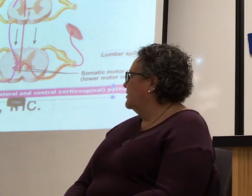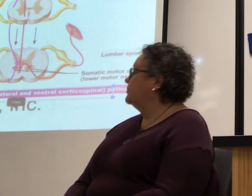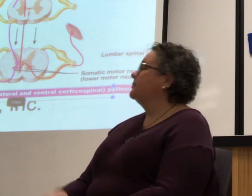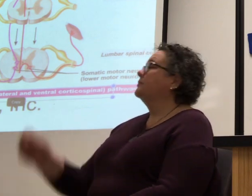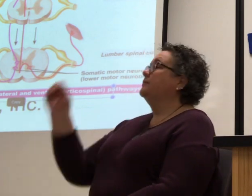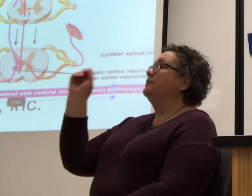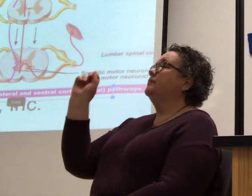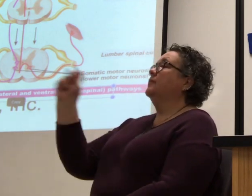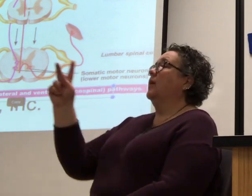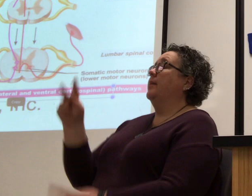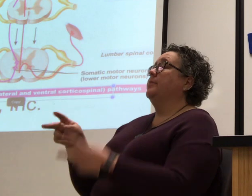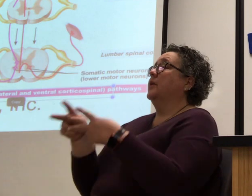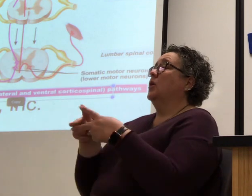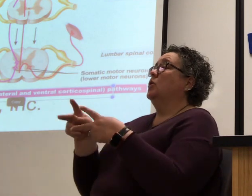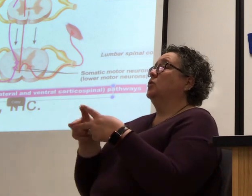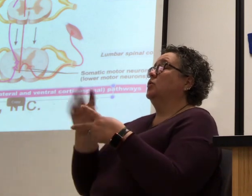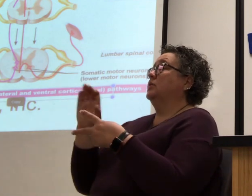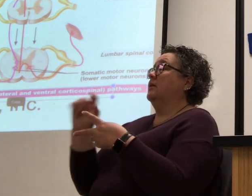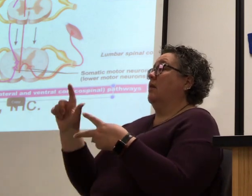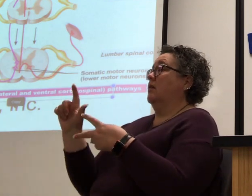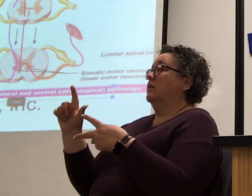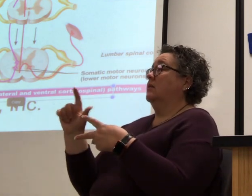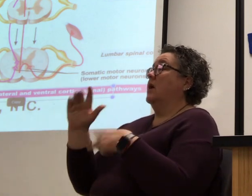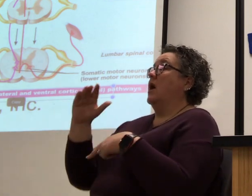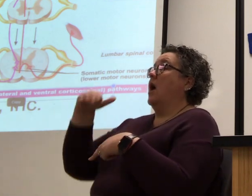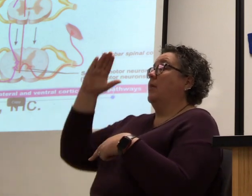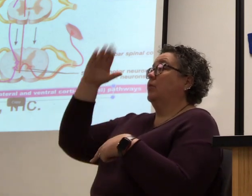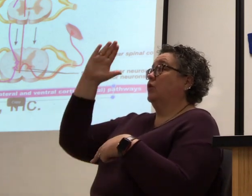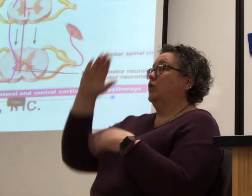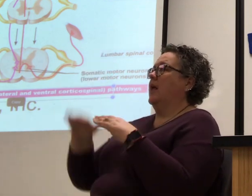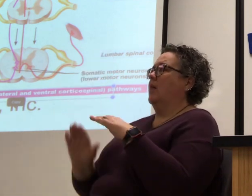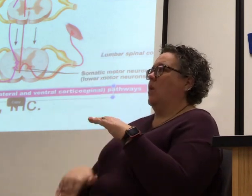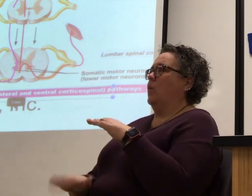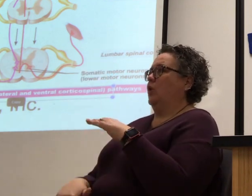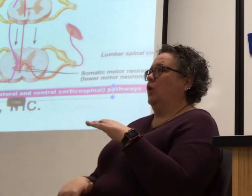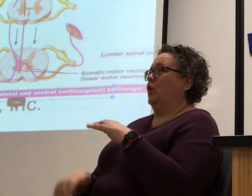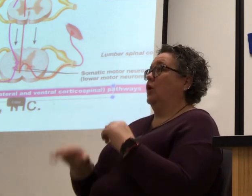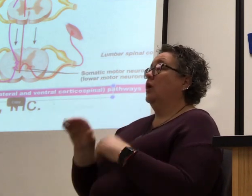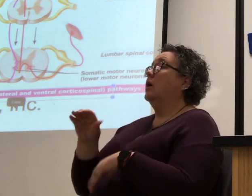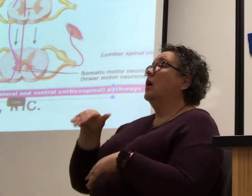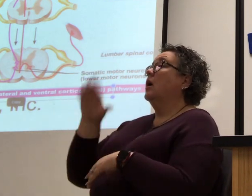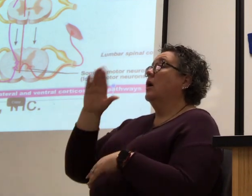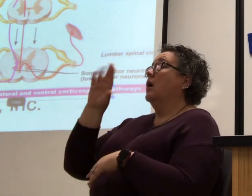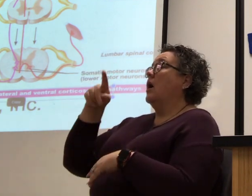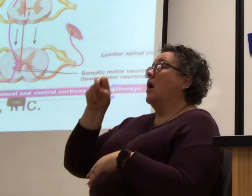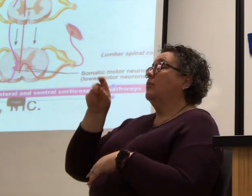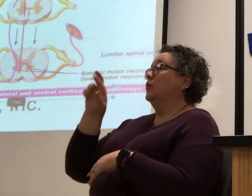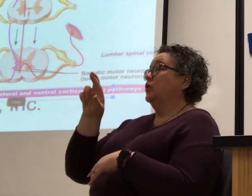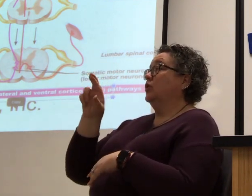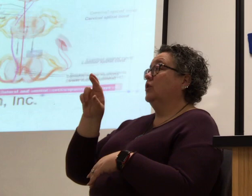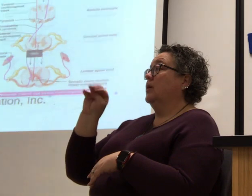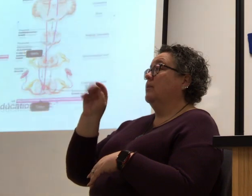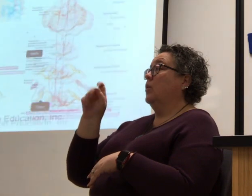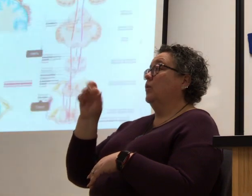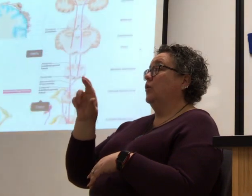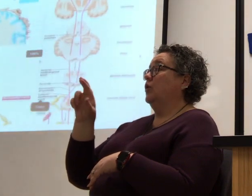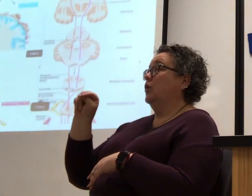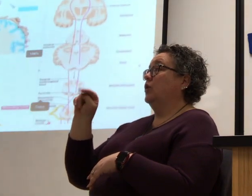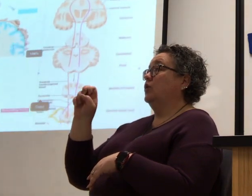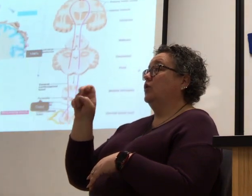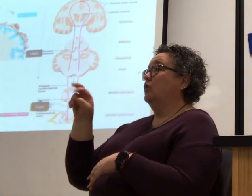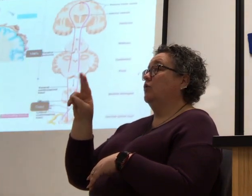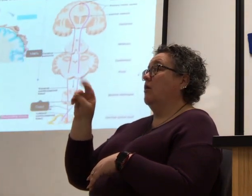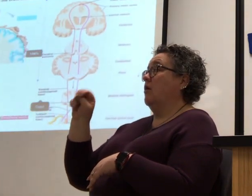Okay, there are two cells. There's upper and there's lower. Upper motor neuron, lower motor neuron. So let's start in the